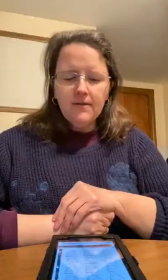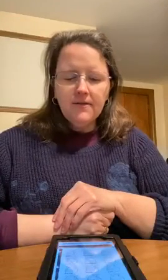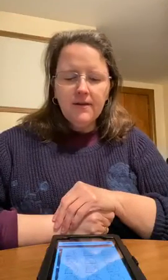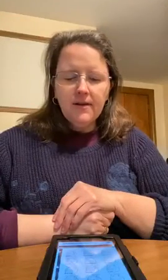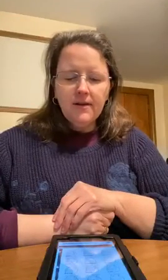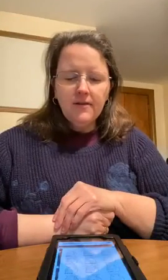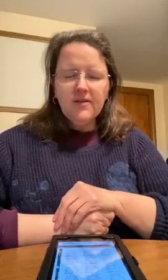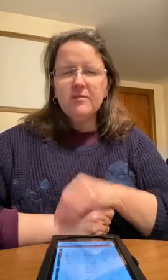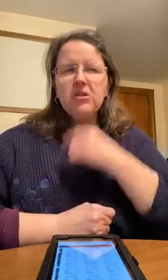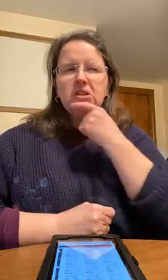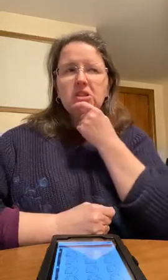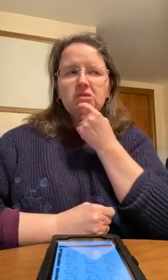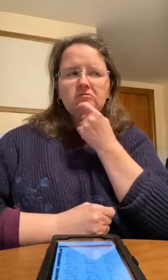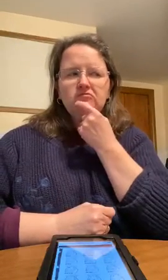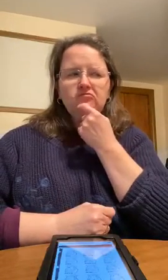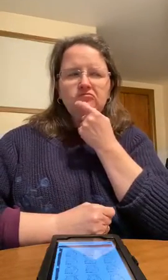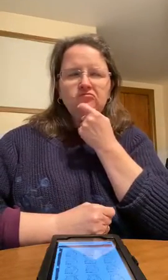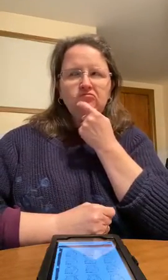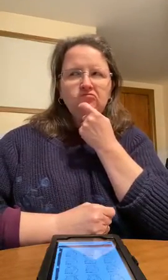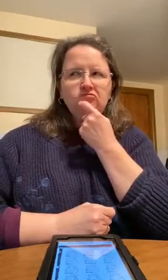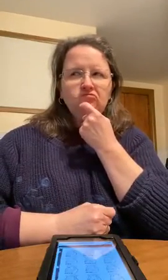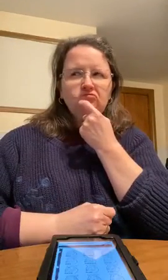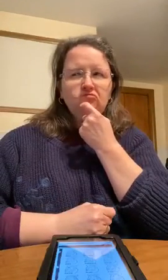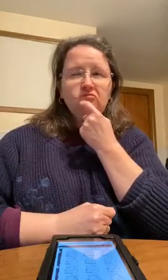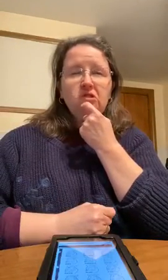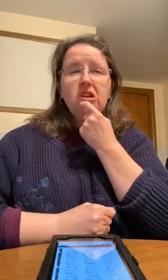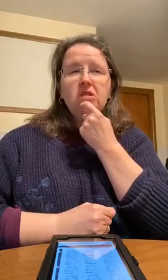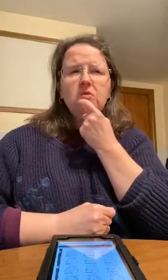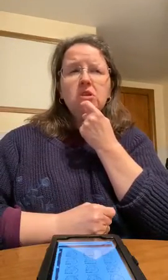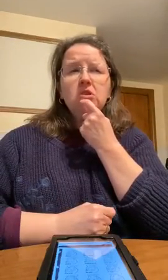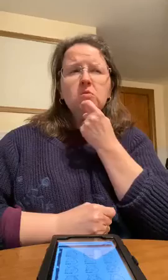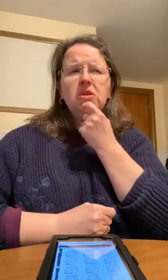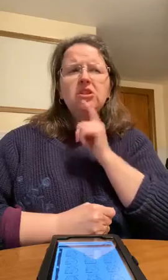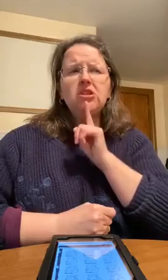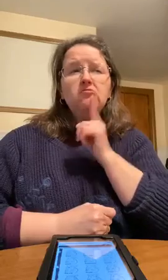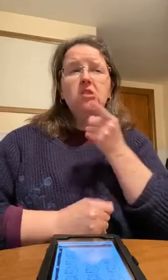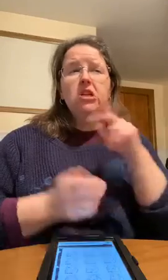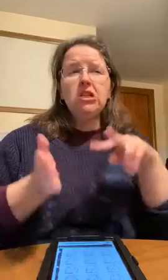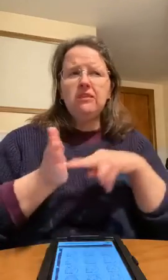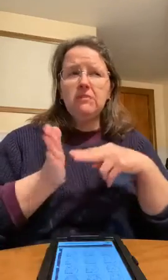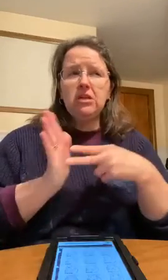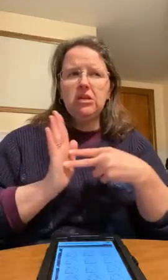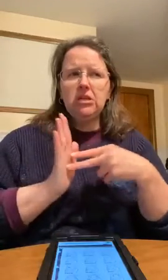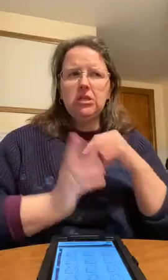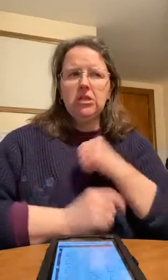see. Suspicious. I wonder what she really means.